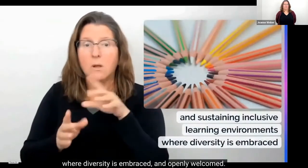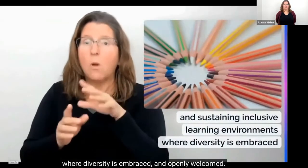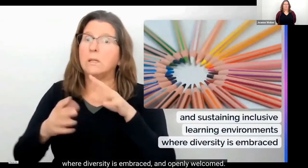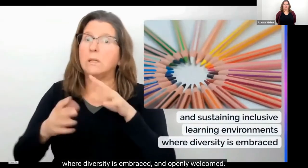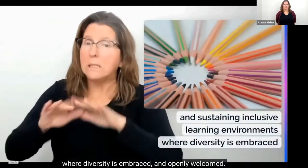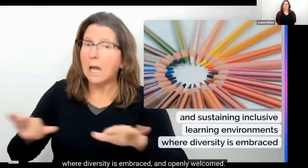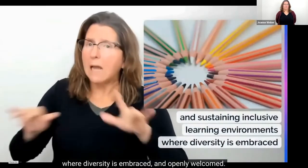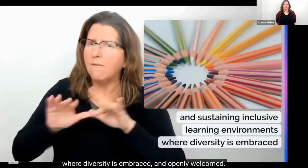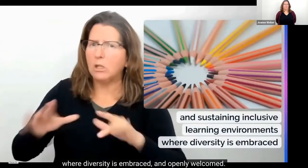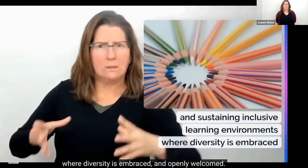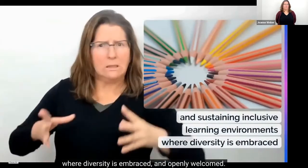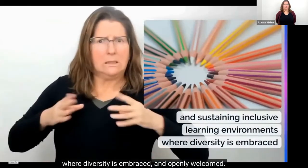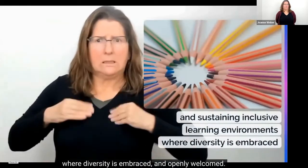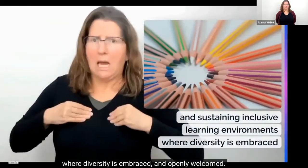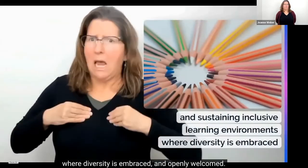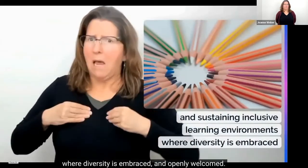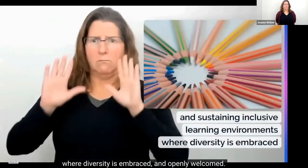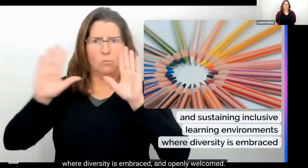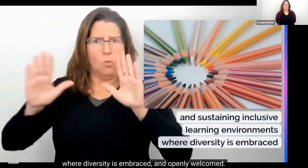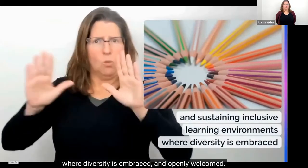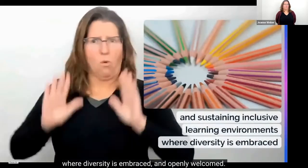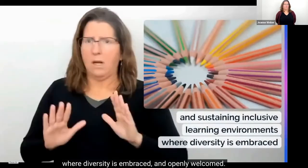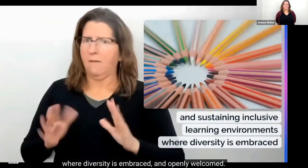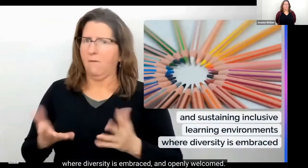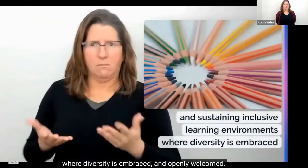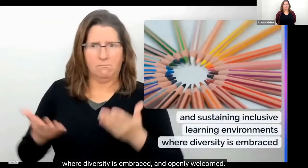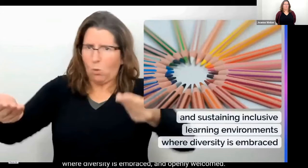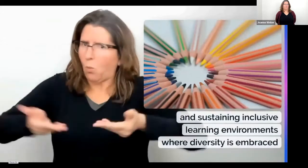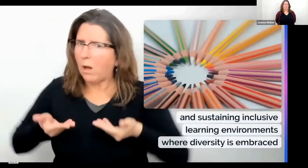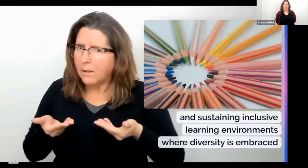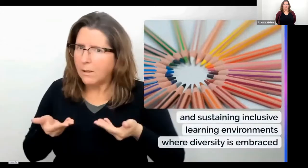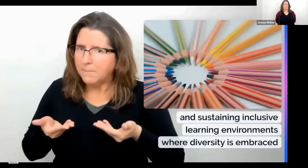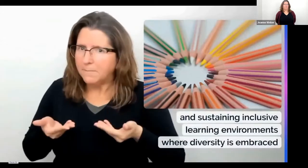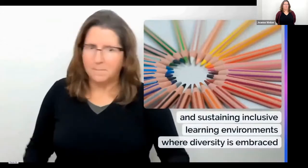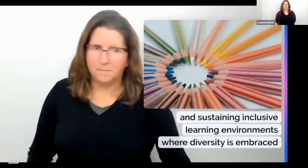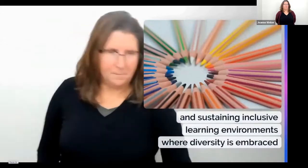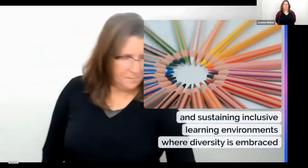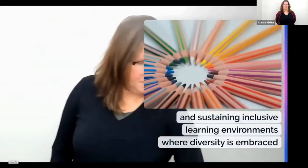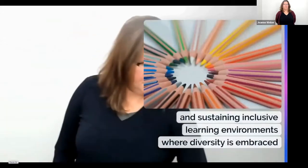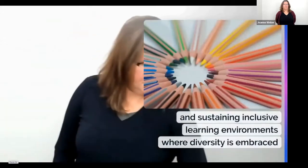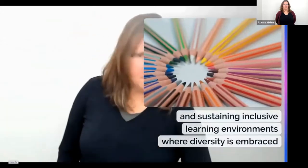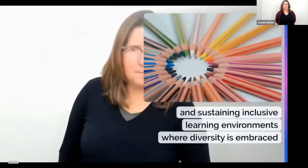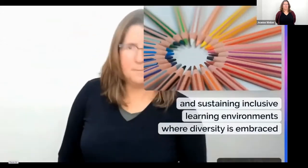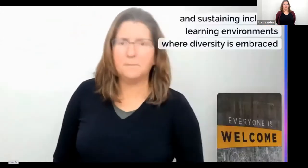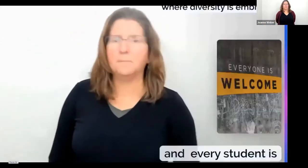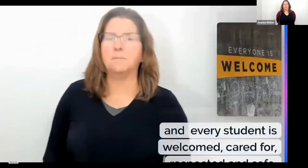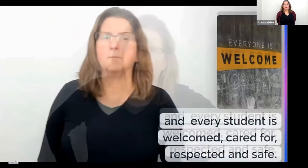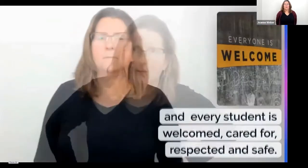environments, where diversity is embraced and openly welcomed.